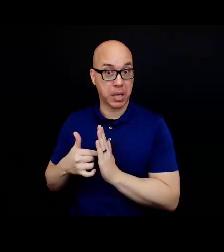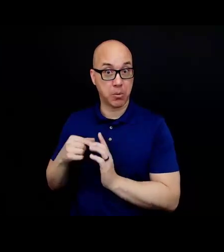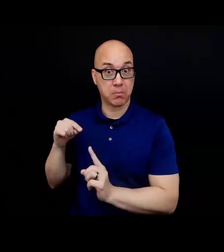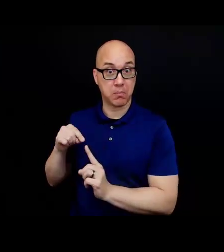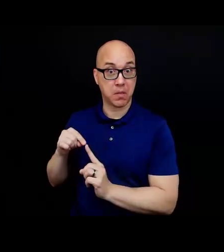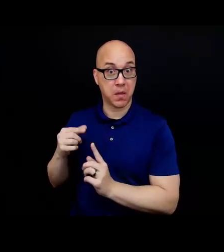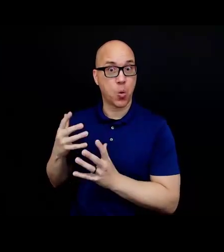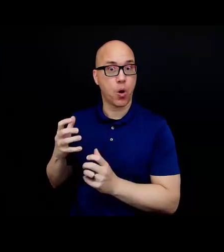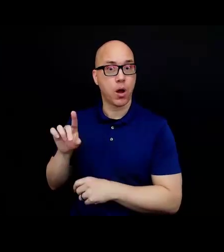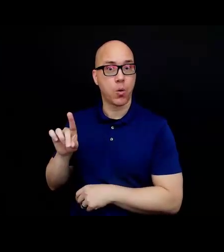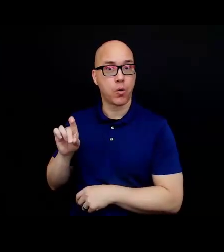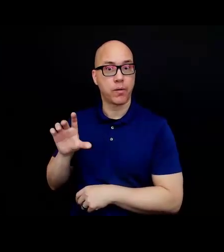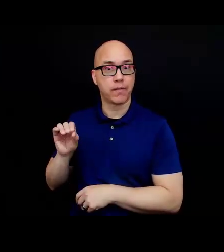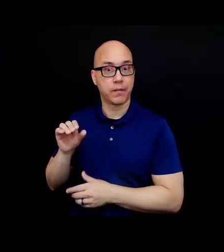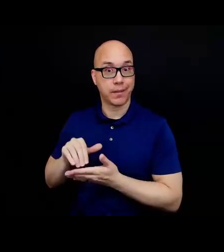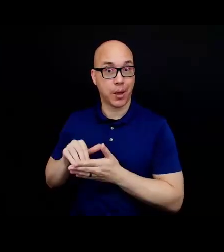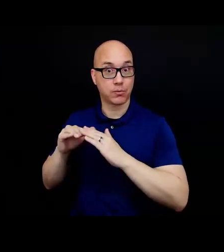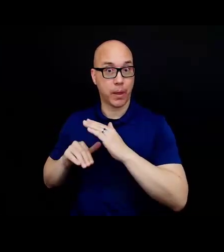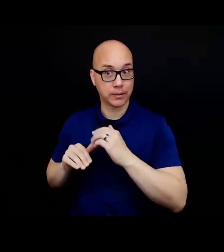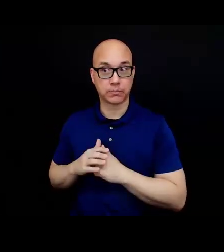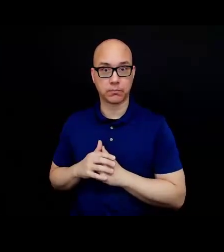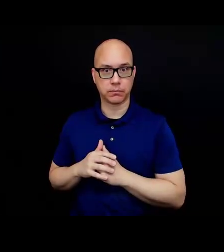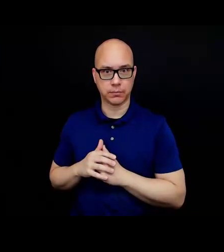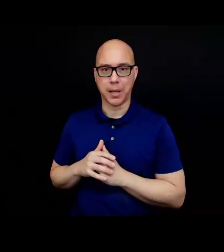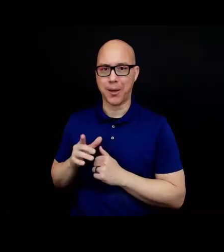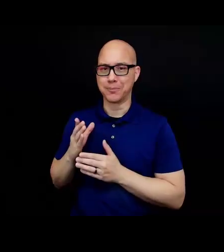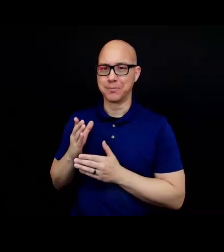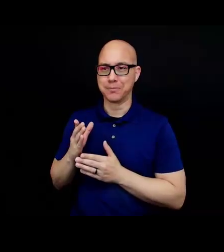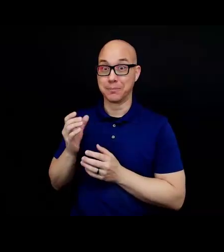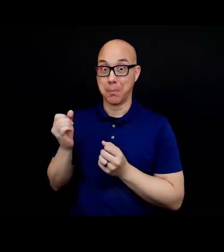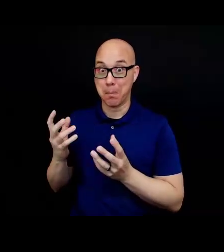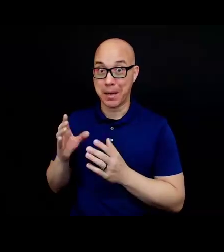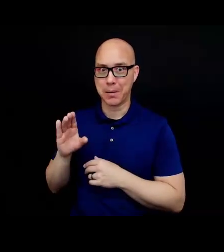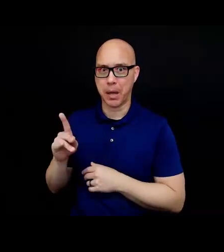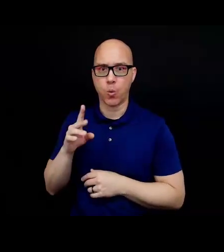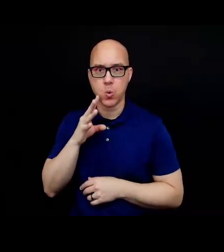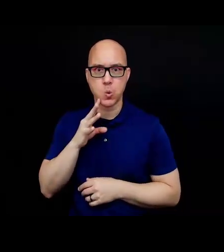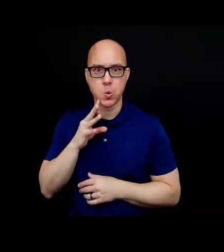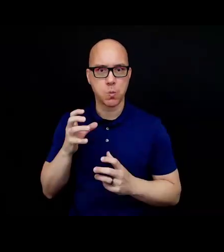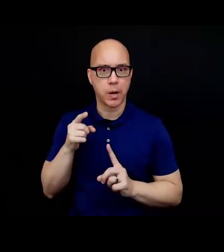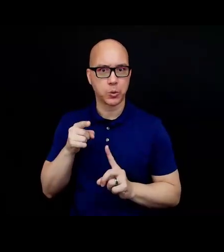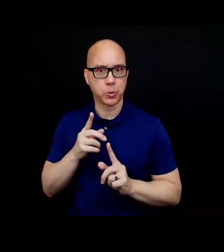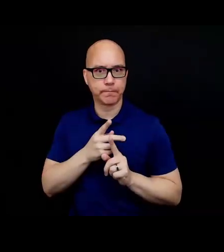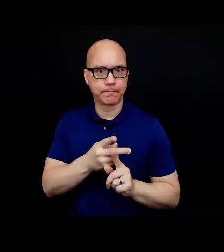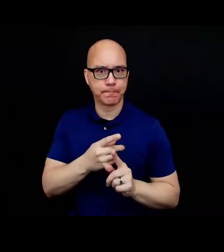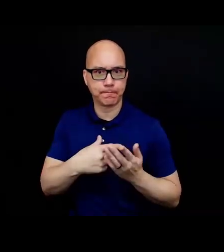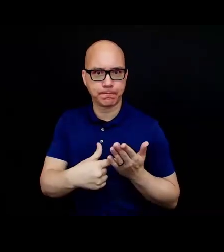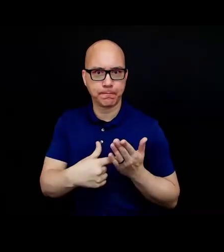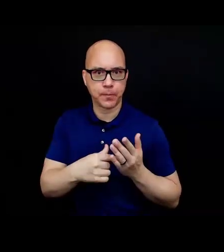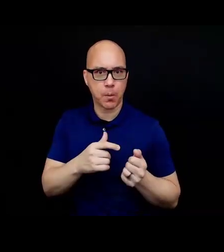less. Now, there's more banks that have an appetite for those size of companies,